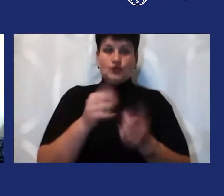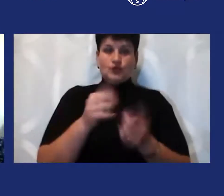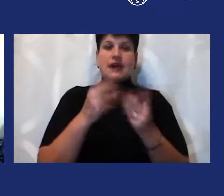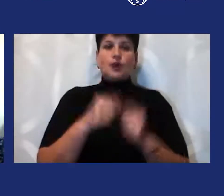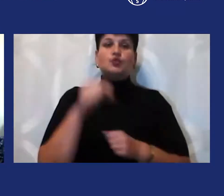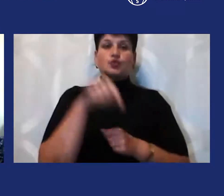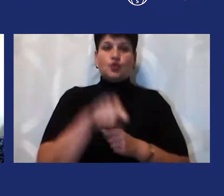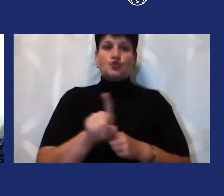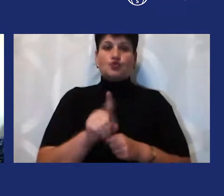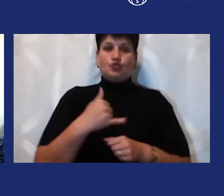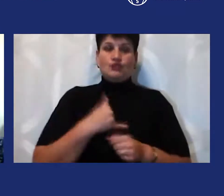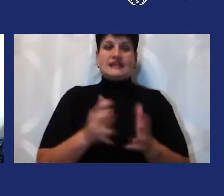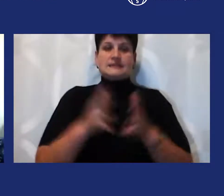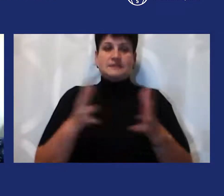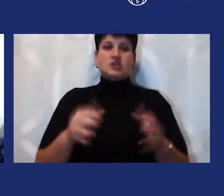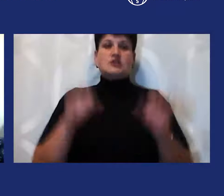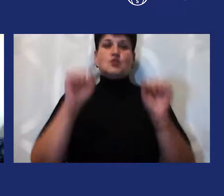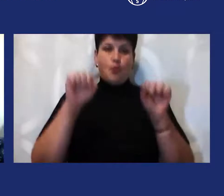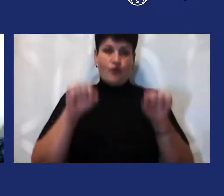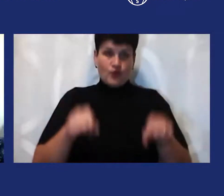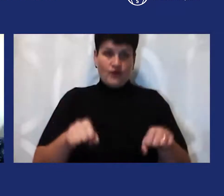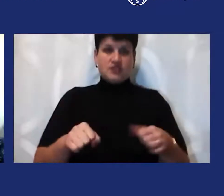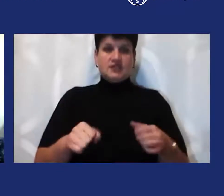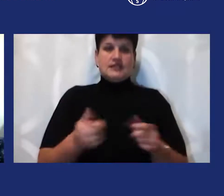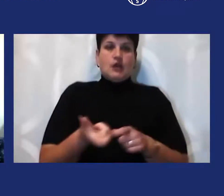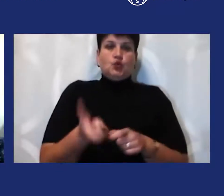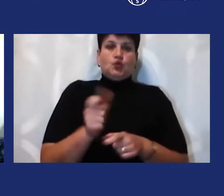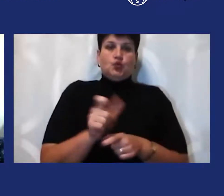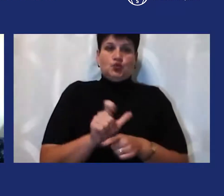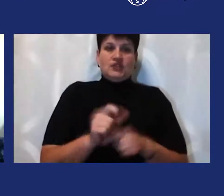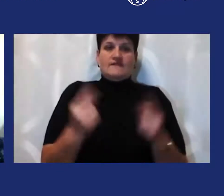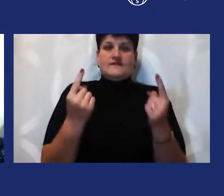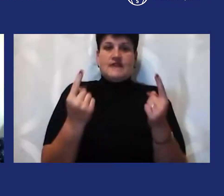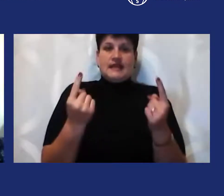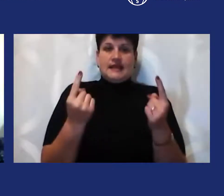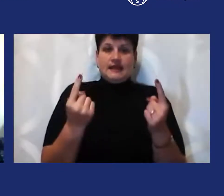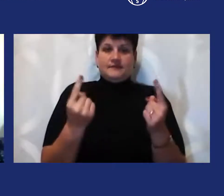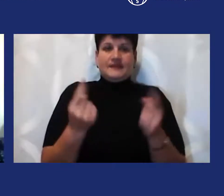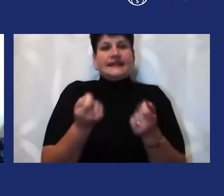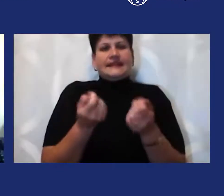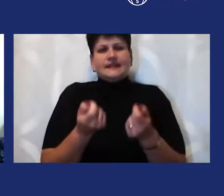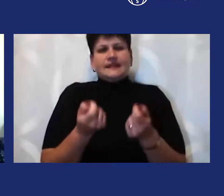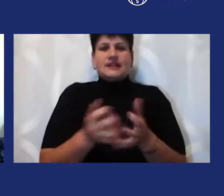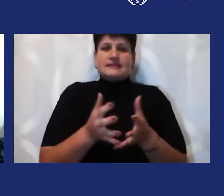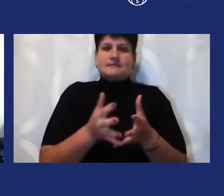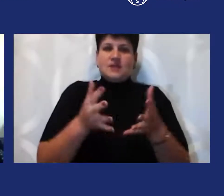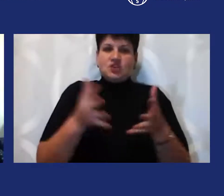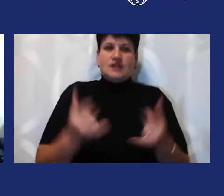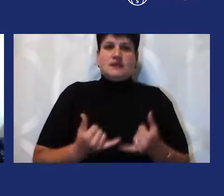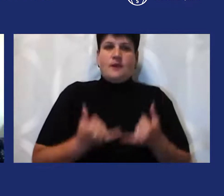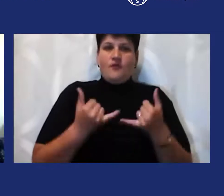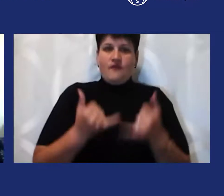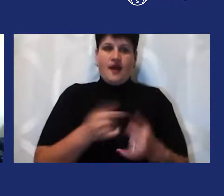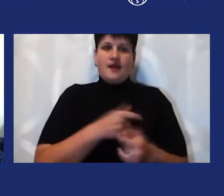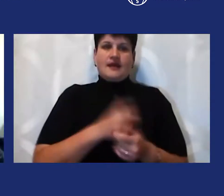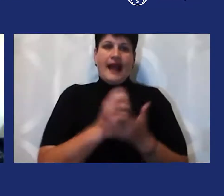compared to those of the local councils elected 5 years ago, which